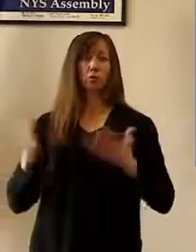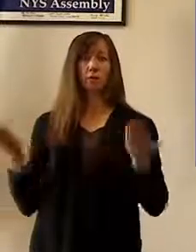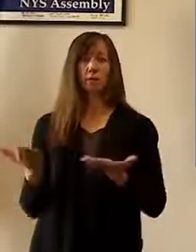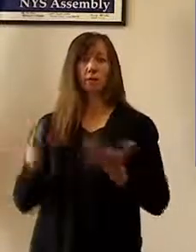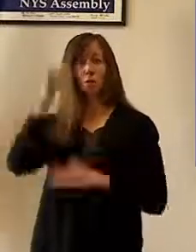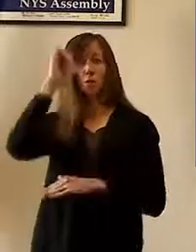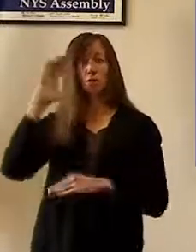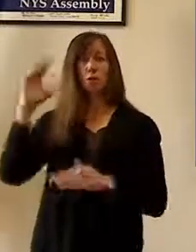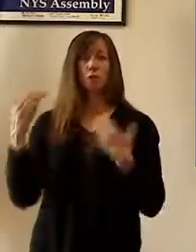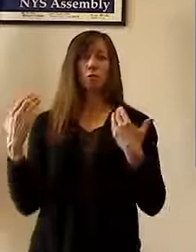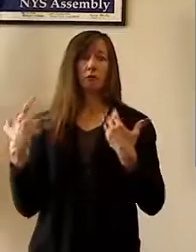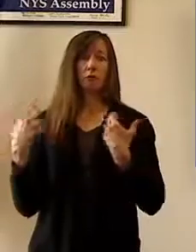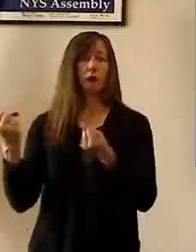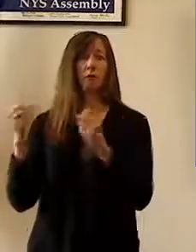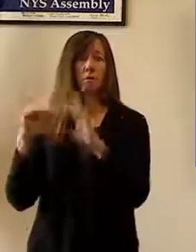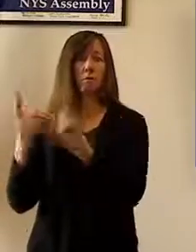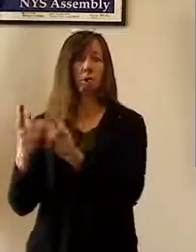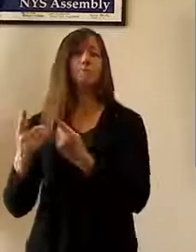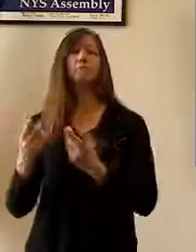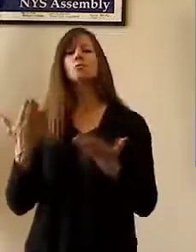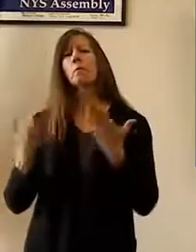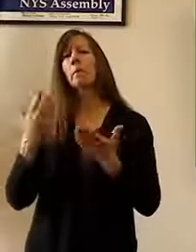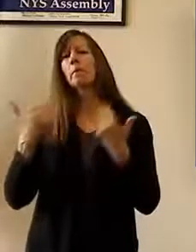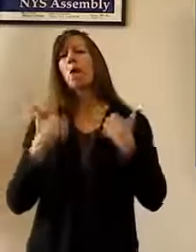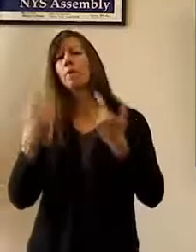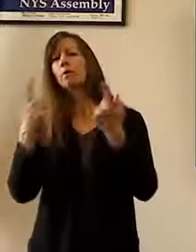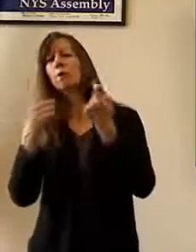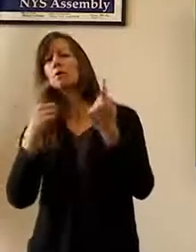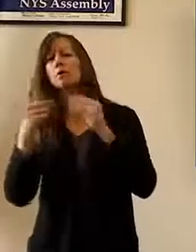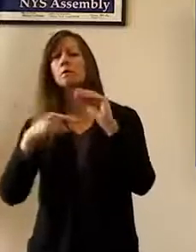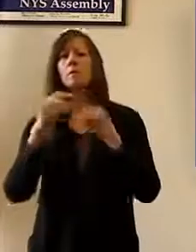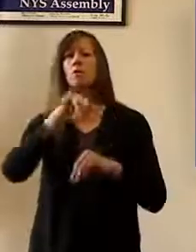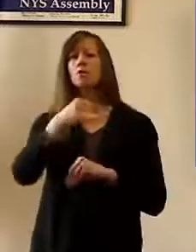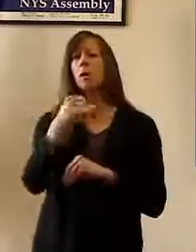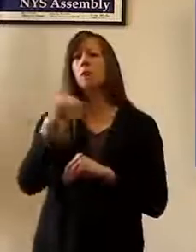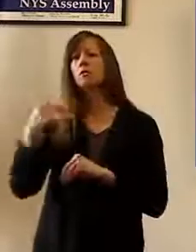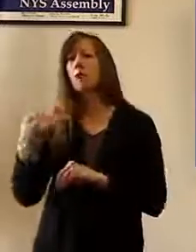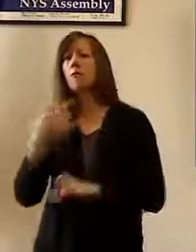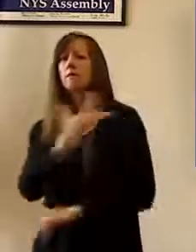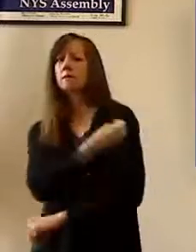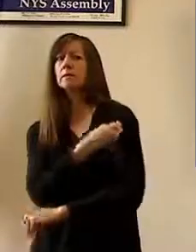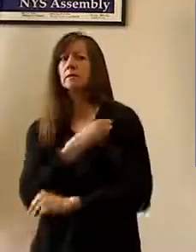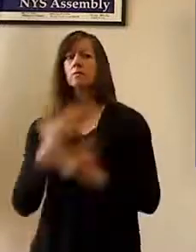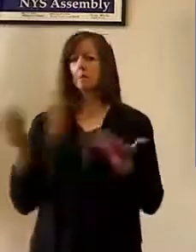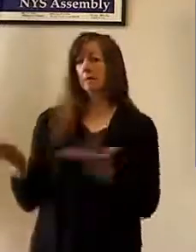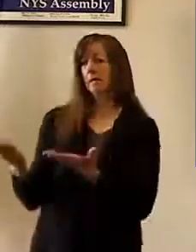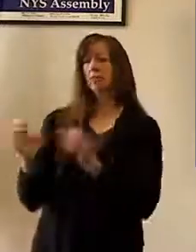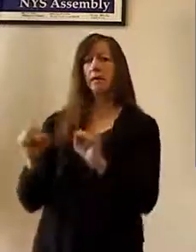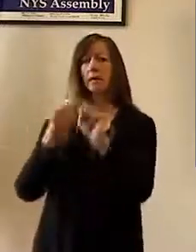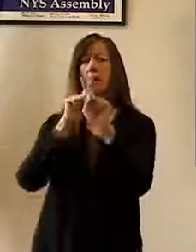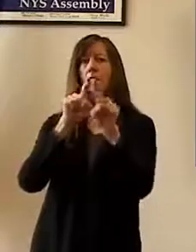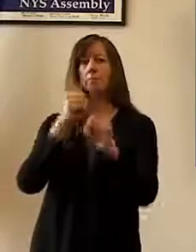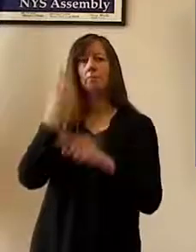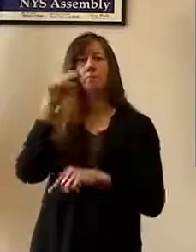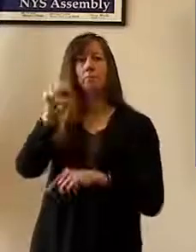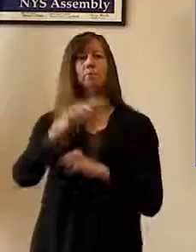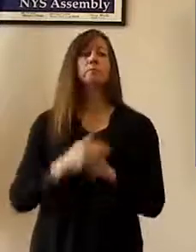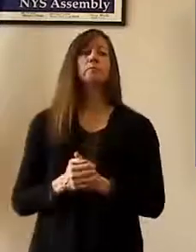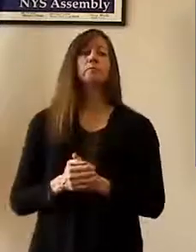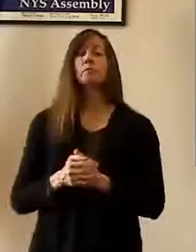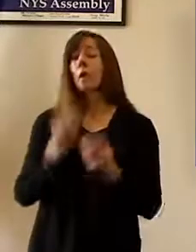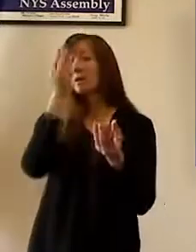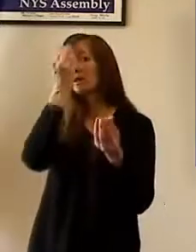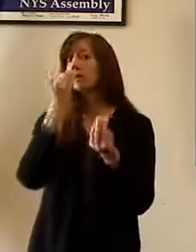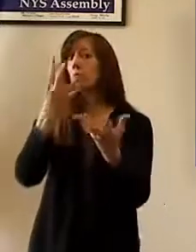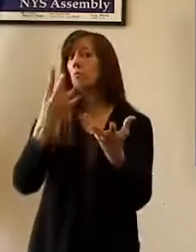and you may have questions regarding the J&J vaccine. So let me start by first saying that Dutchess County adheres to the